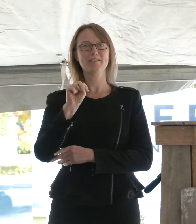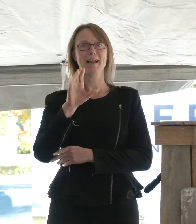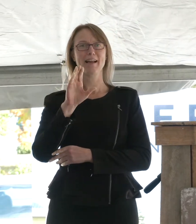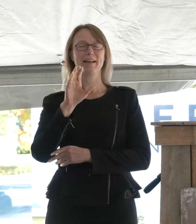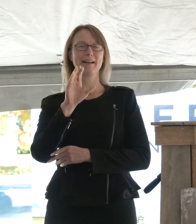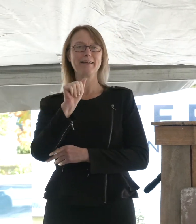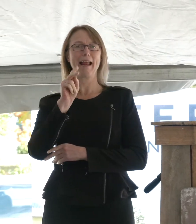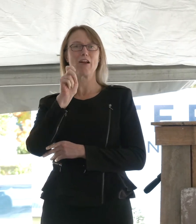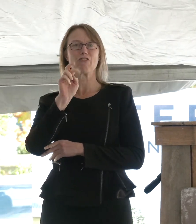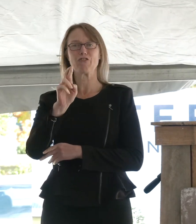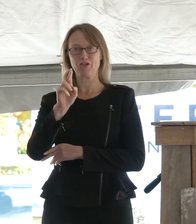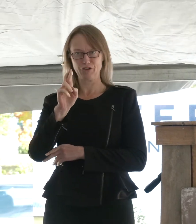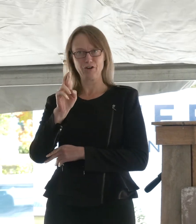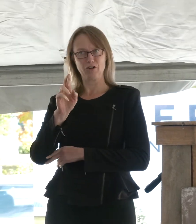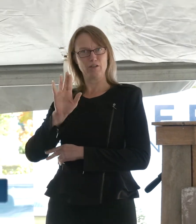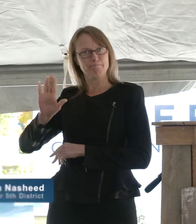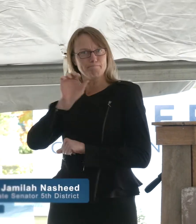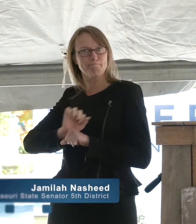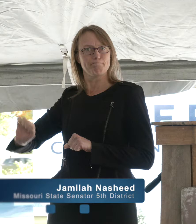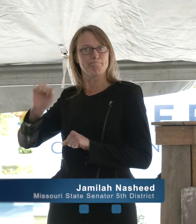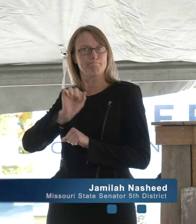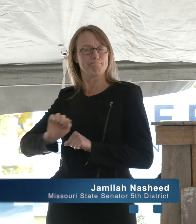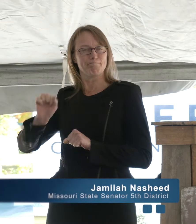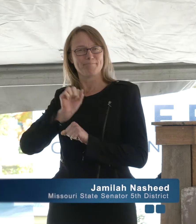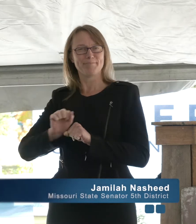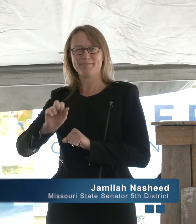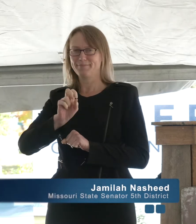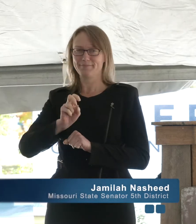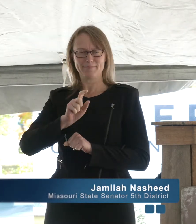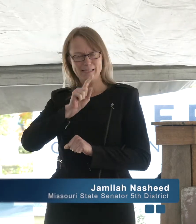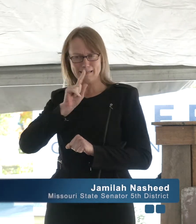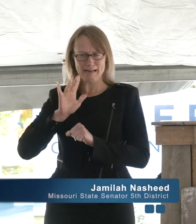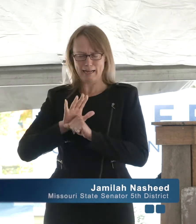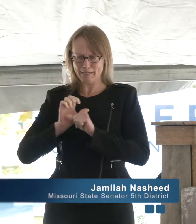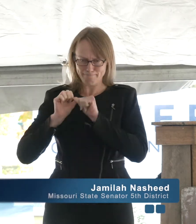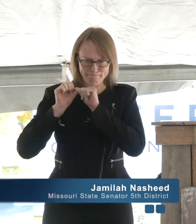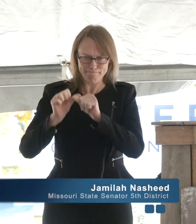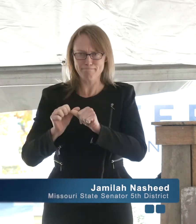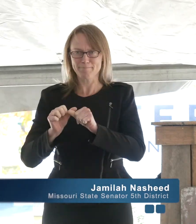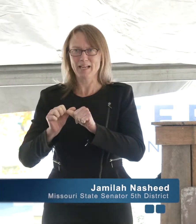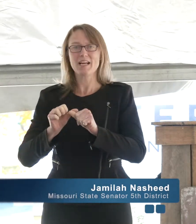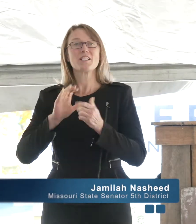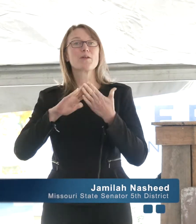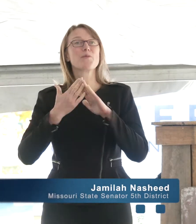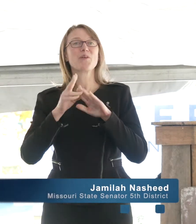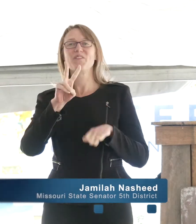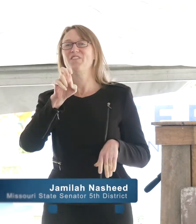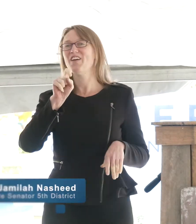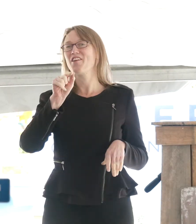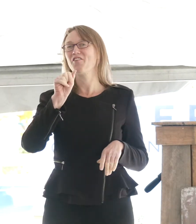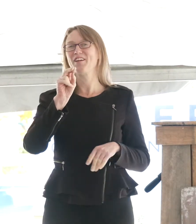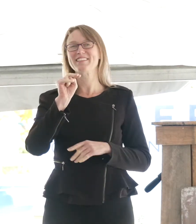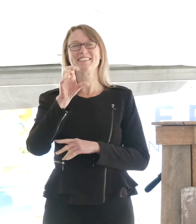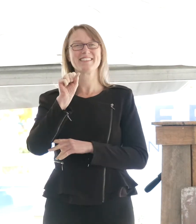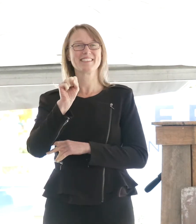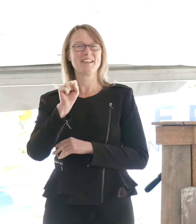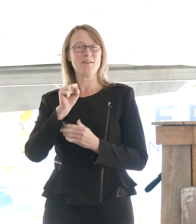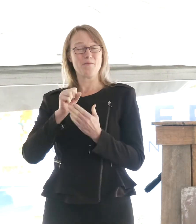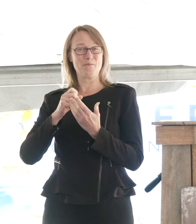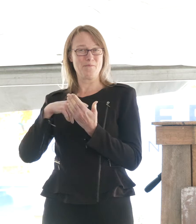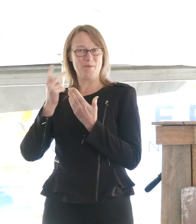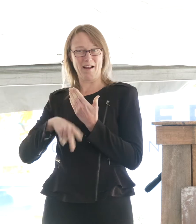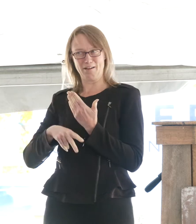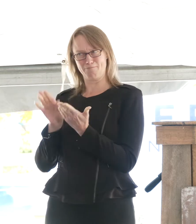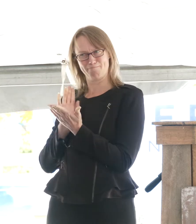for all of his hard work and his dedication to the community project, Veterans Project. So let's give him a round of applause for his great